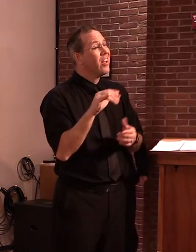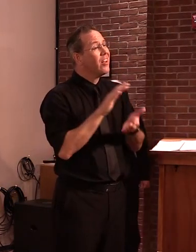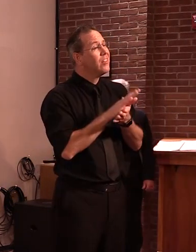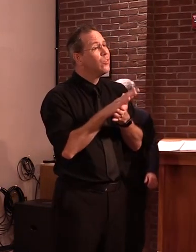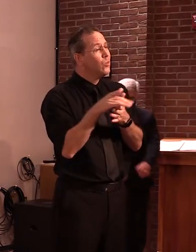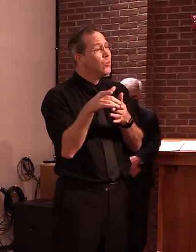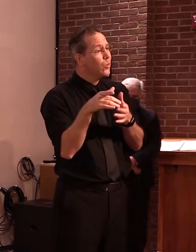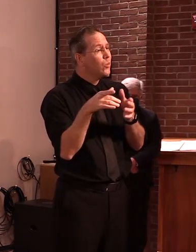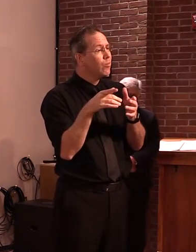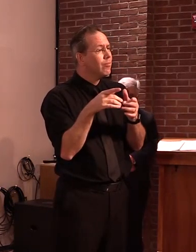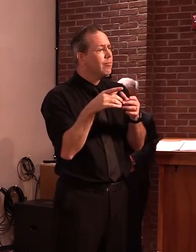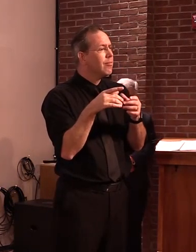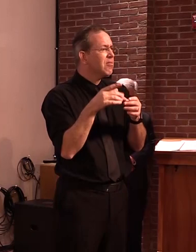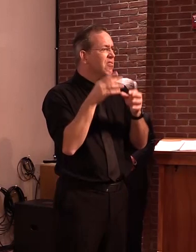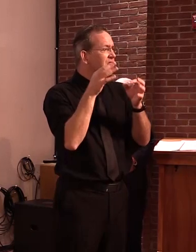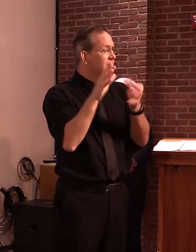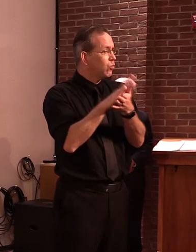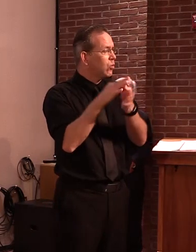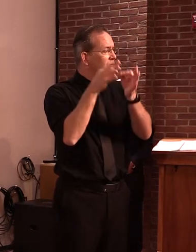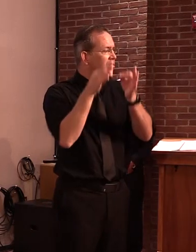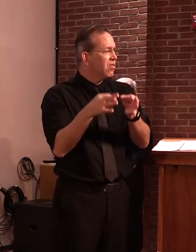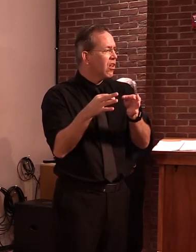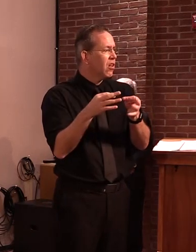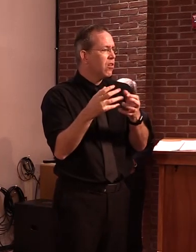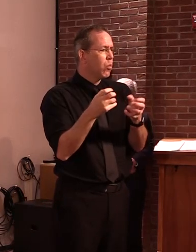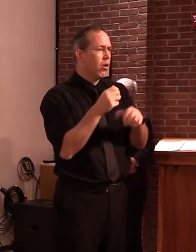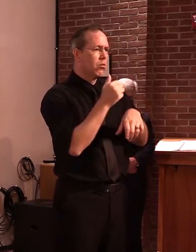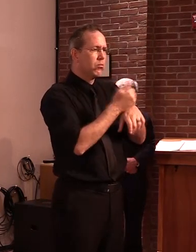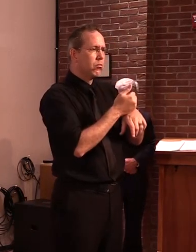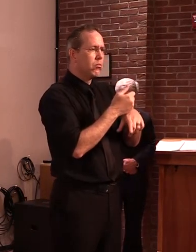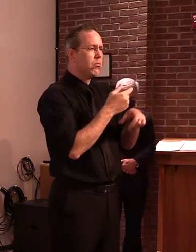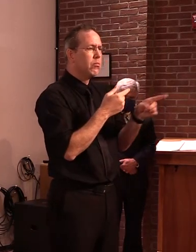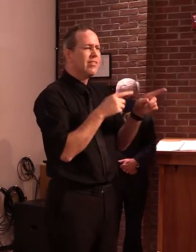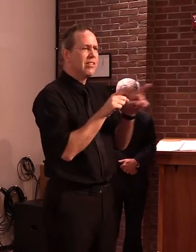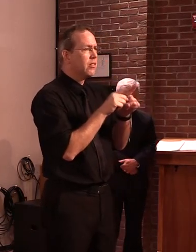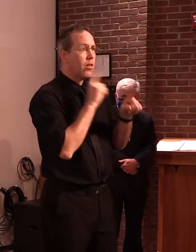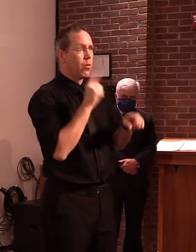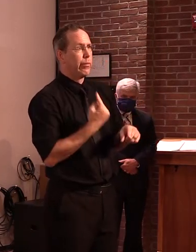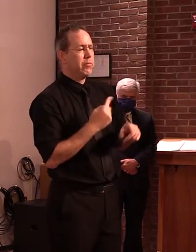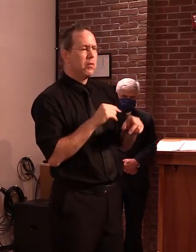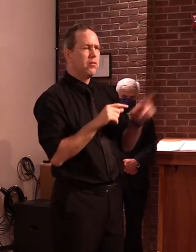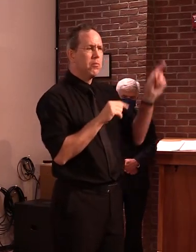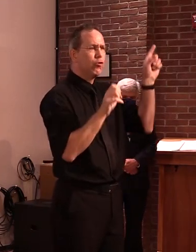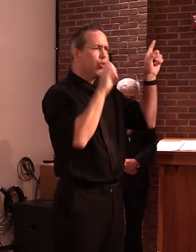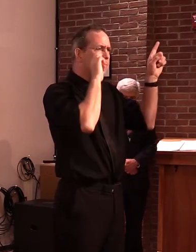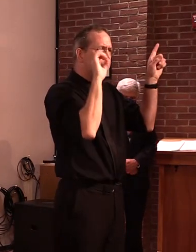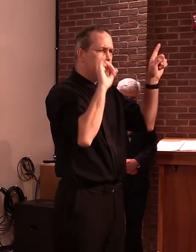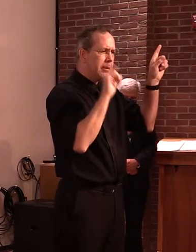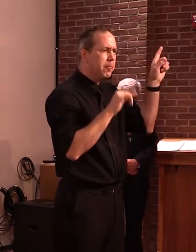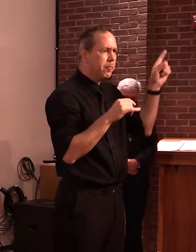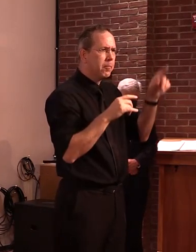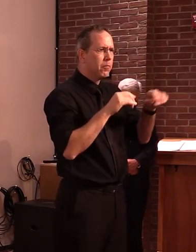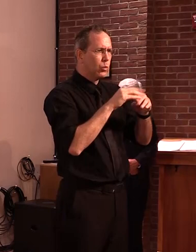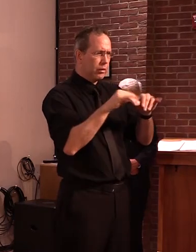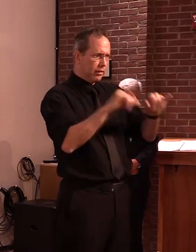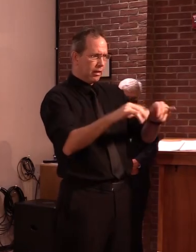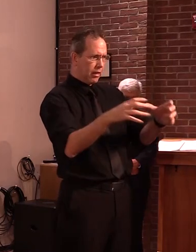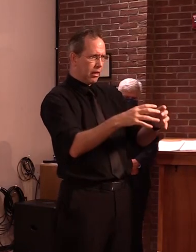also not only in the United States, but in Europe as well. So it is one that I think we will see schools consider.